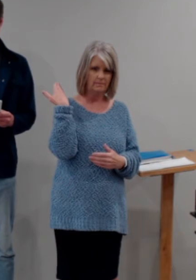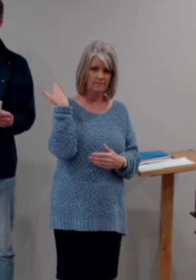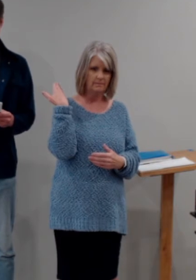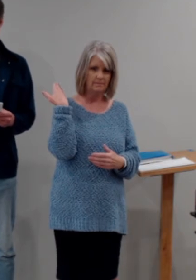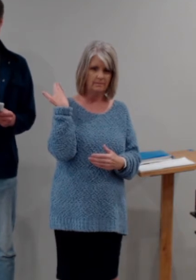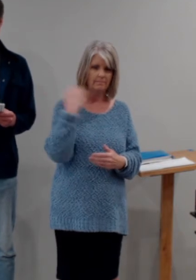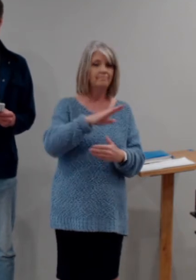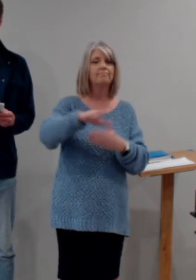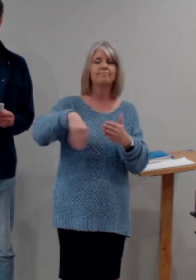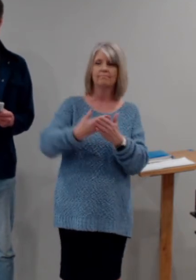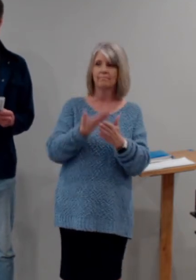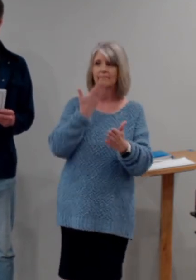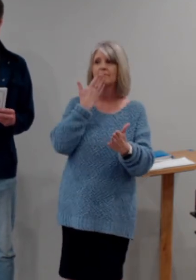all bad.